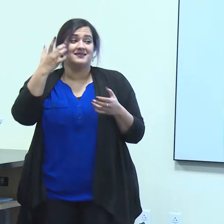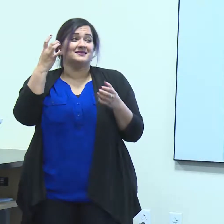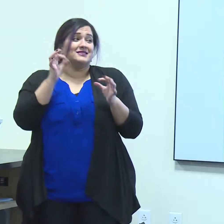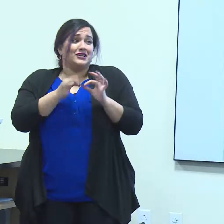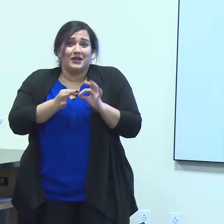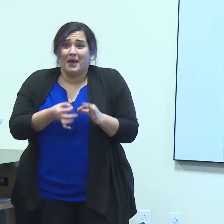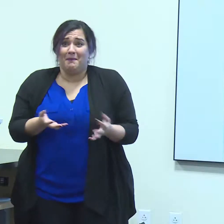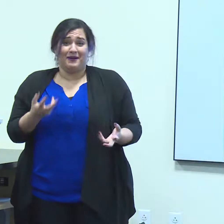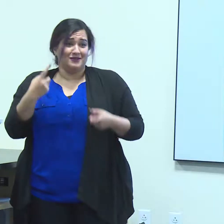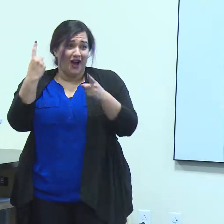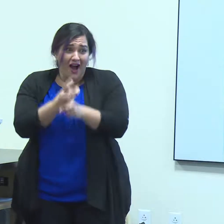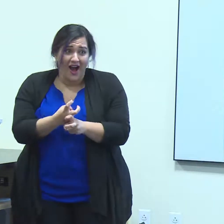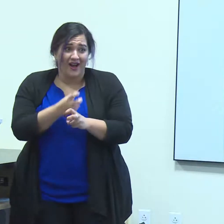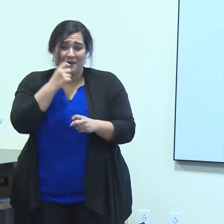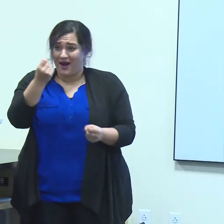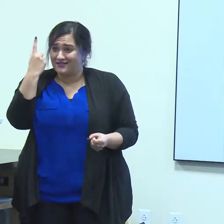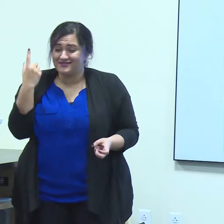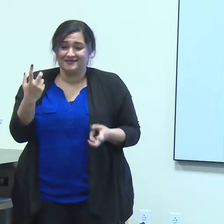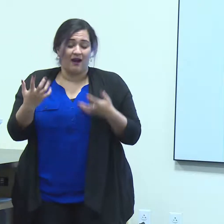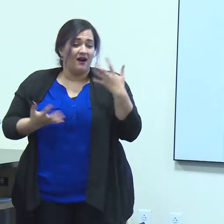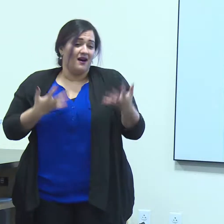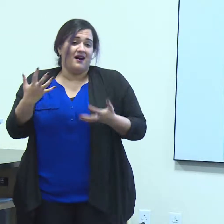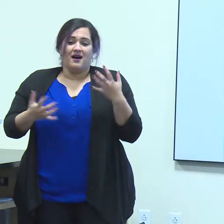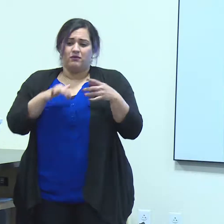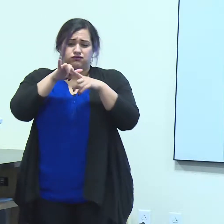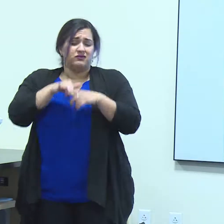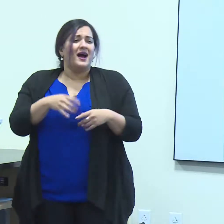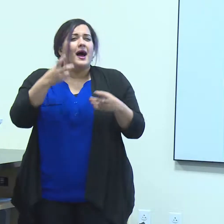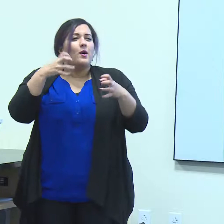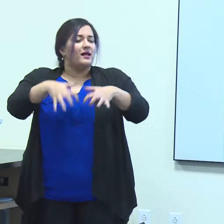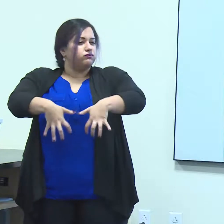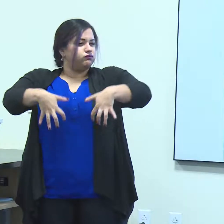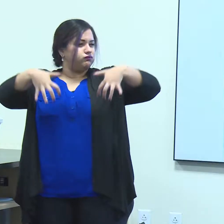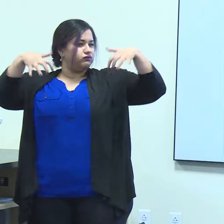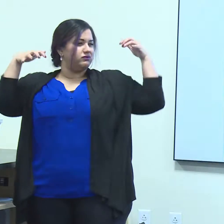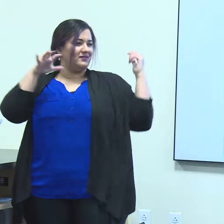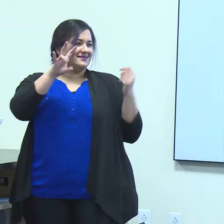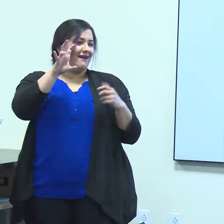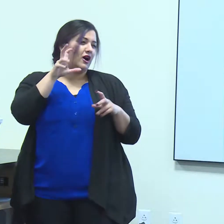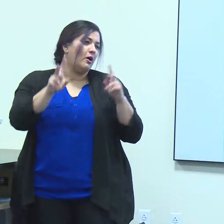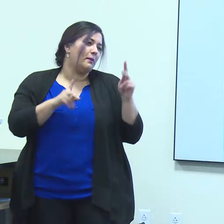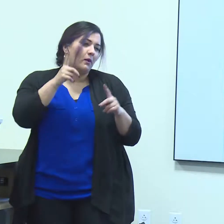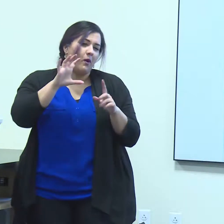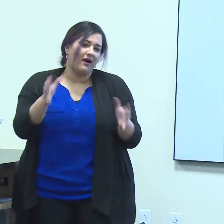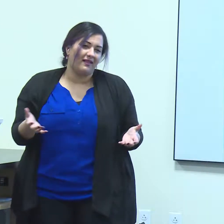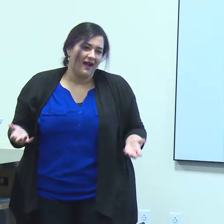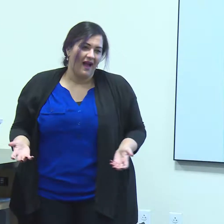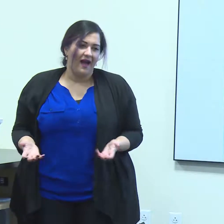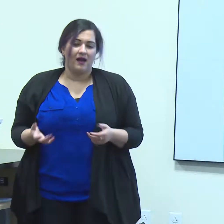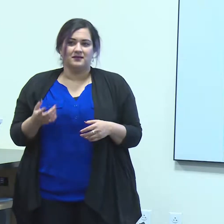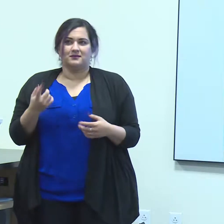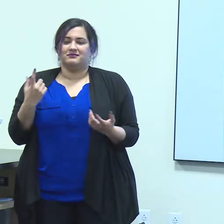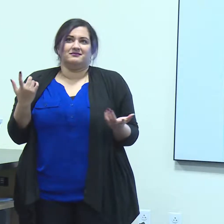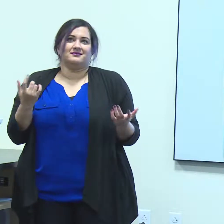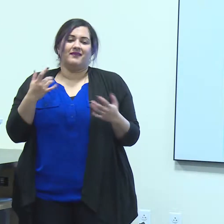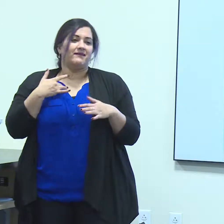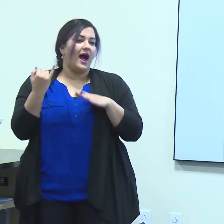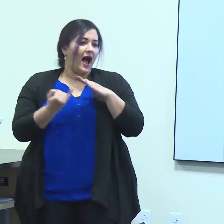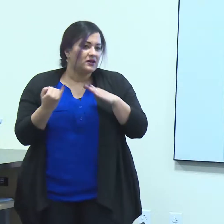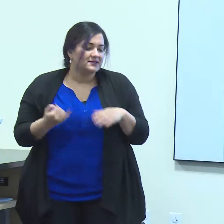telling her that I was struggling with interpreters and getting through class, and the class was 700 students in one class. I felt